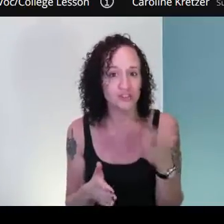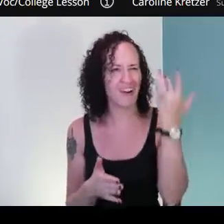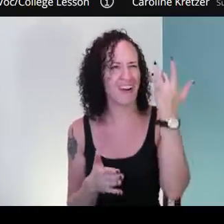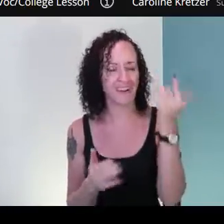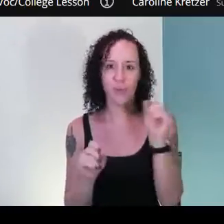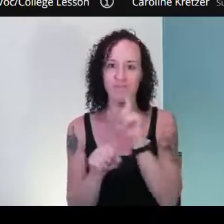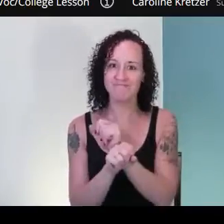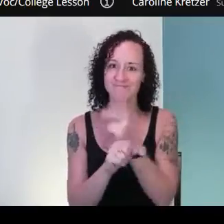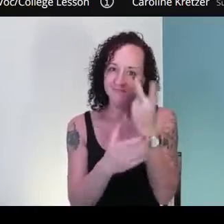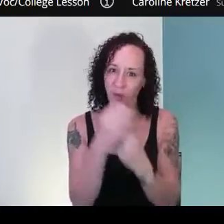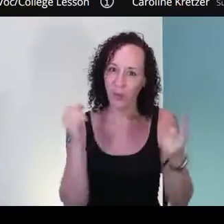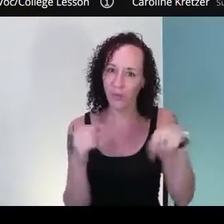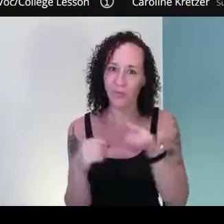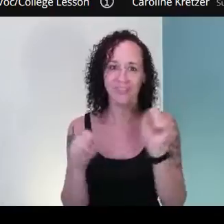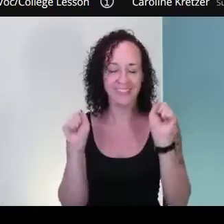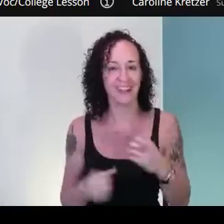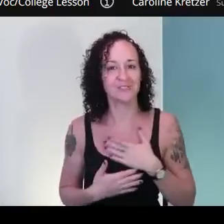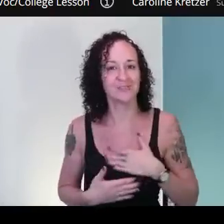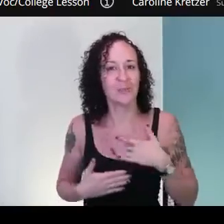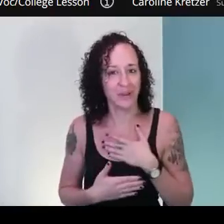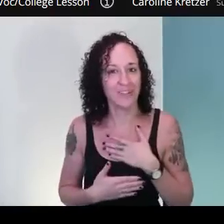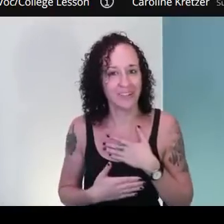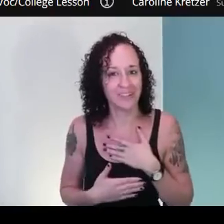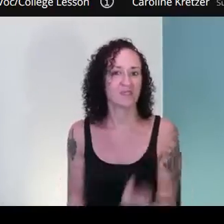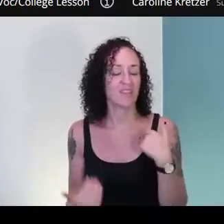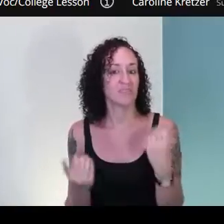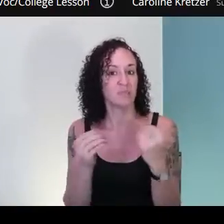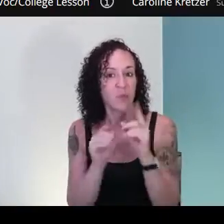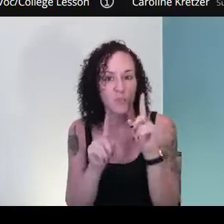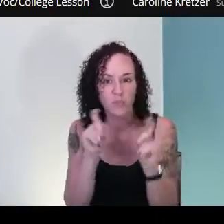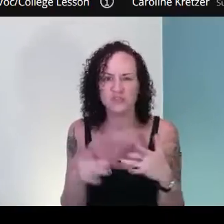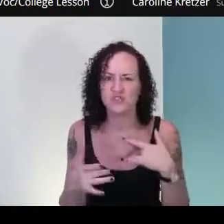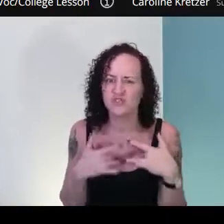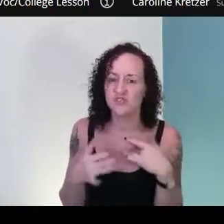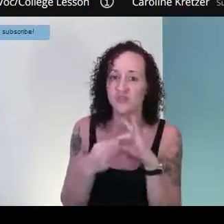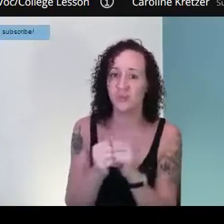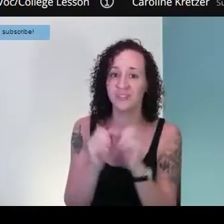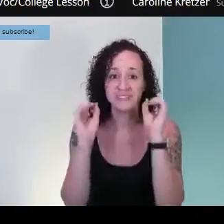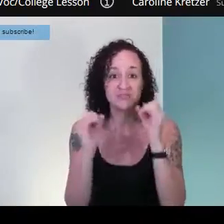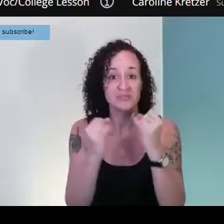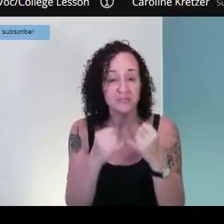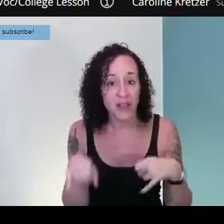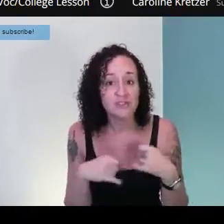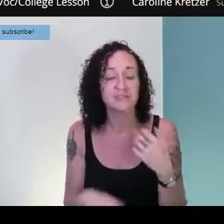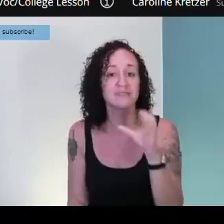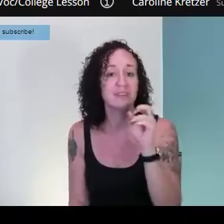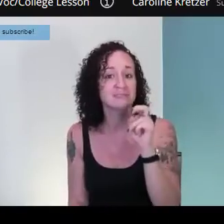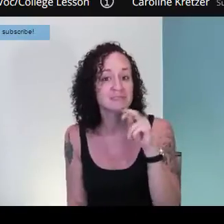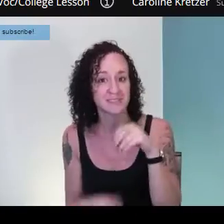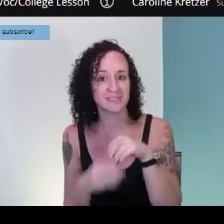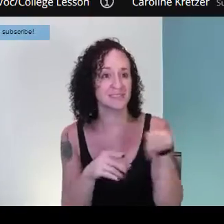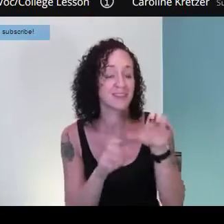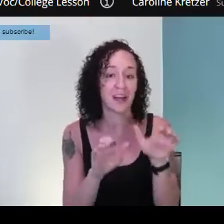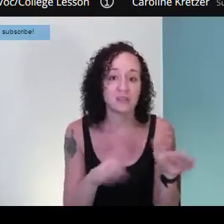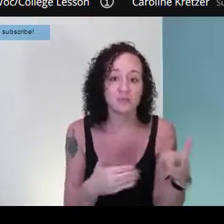friends, siblings, partners, everything. In that way, we can find and confidently